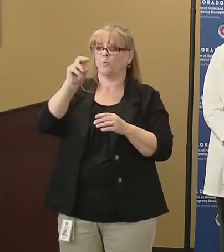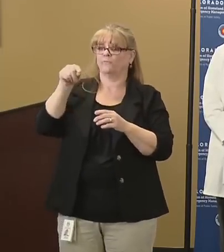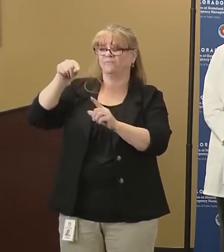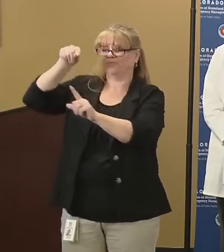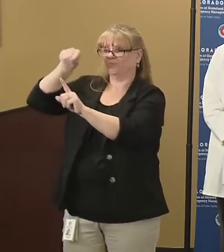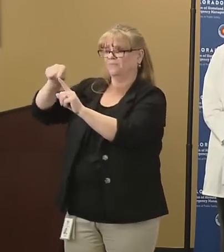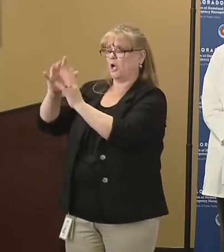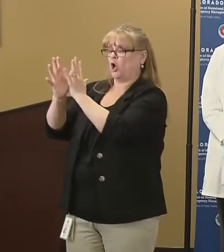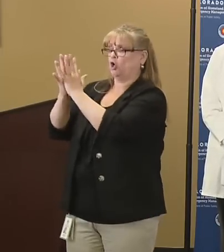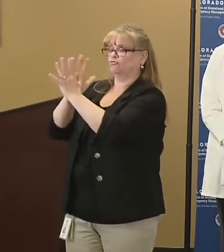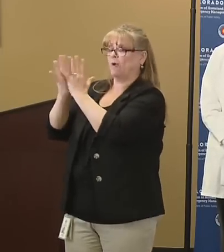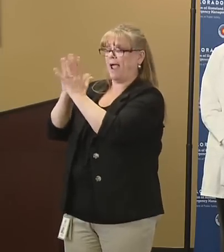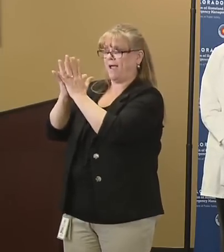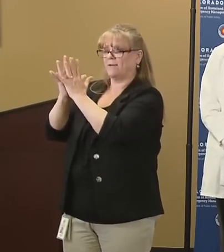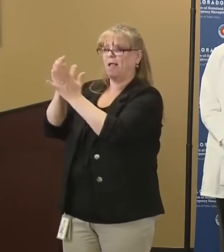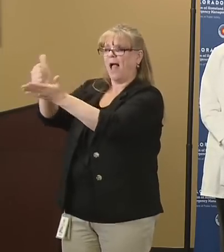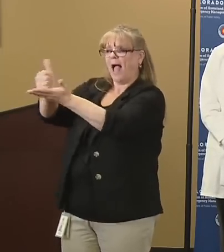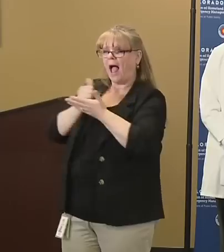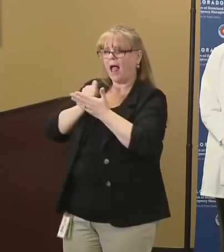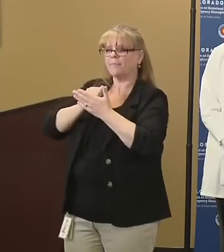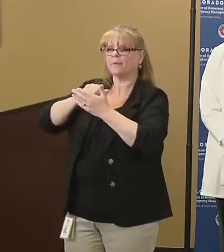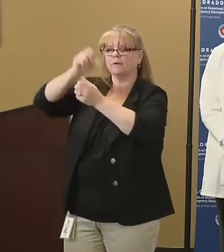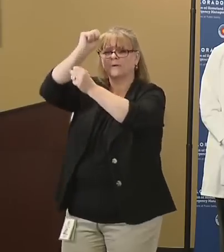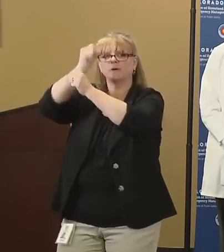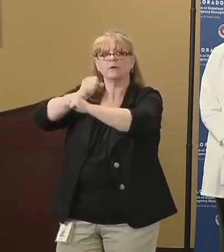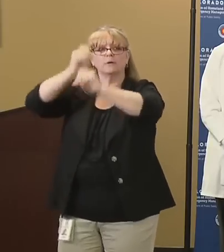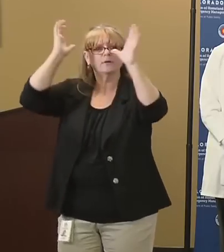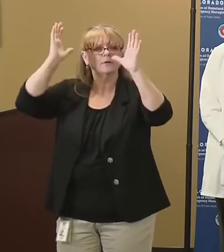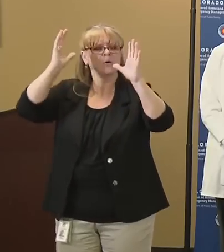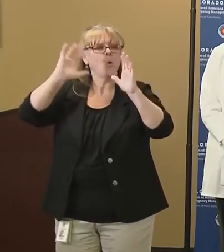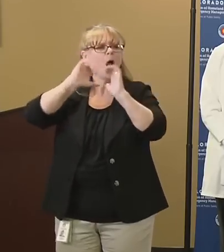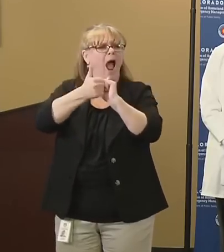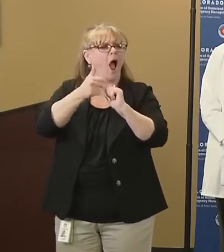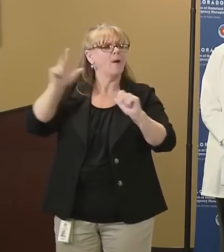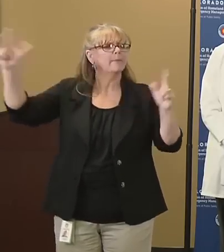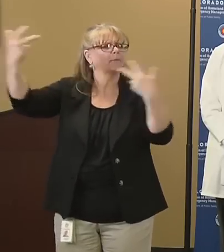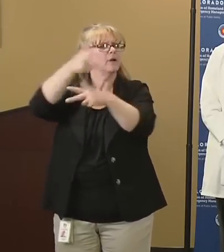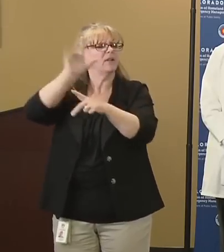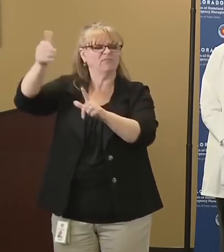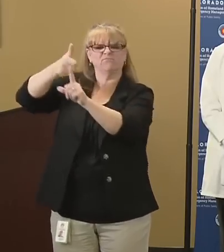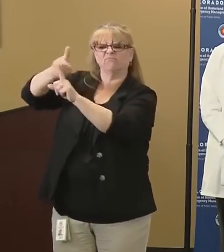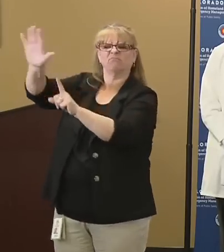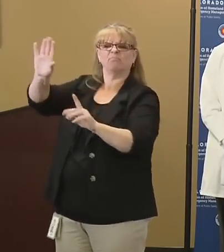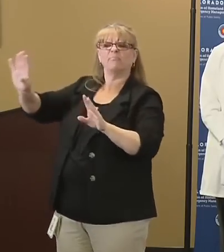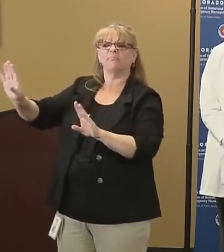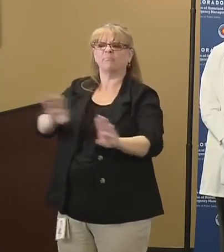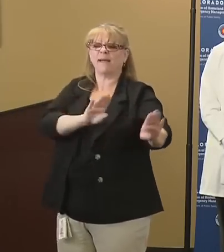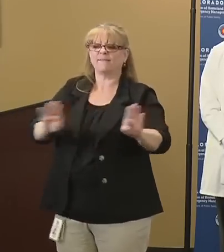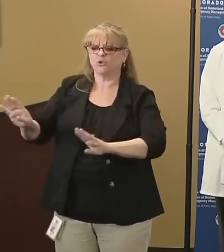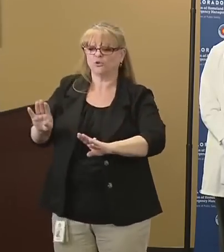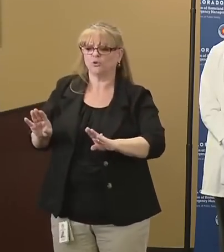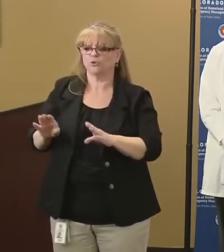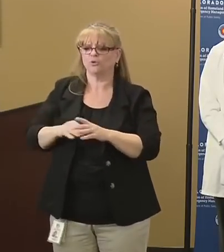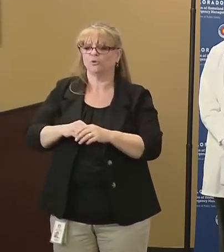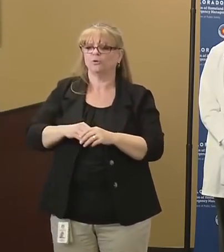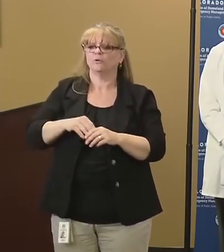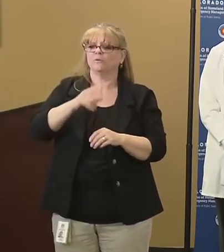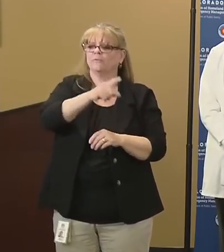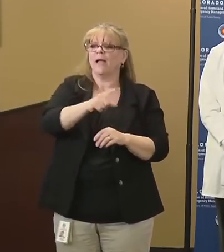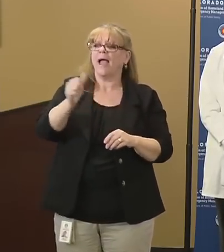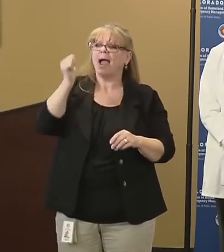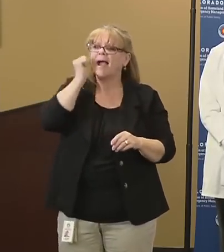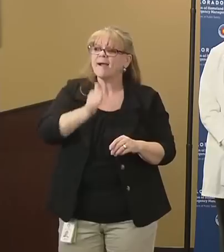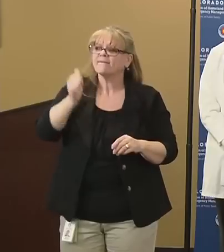work commuting or changes in the weekend that are associated with errands or with recreation. And during this